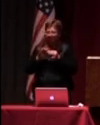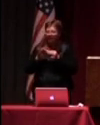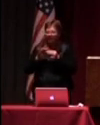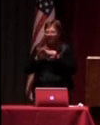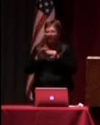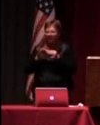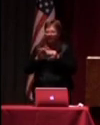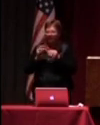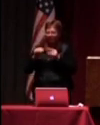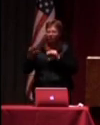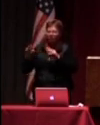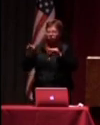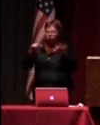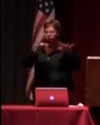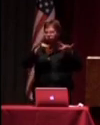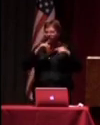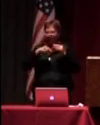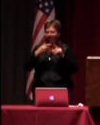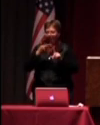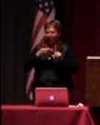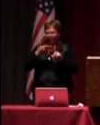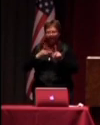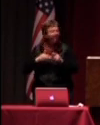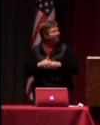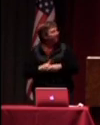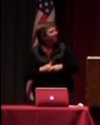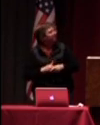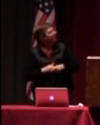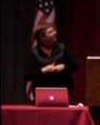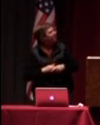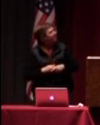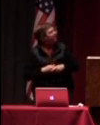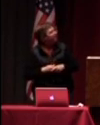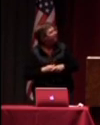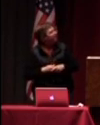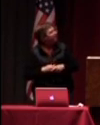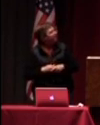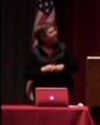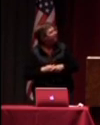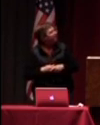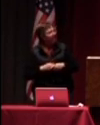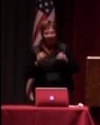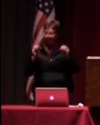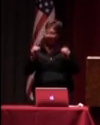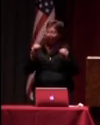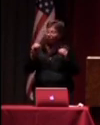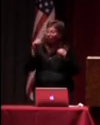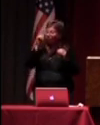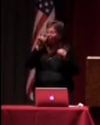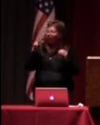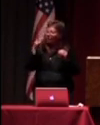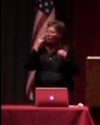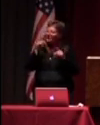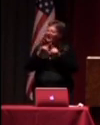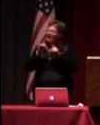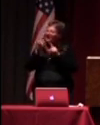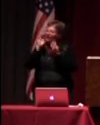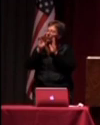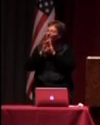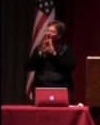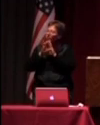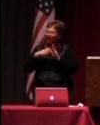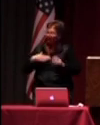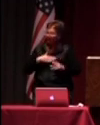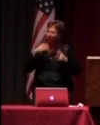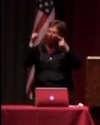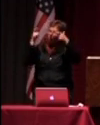great deeds, rather than on the owners of royal pedigrees. And it's no surprise, you can see all the different depictions of Napoleon